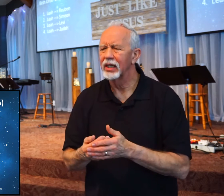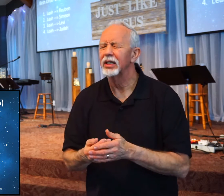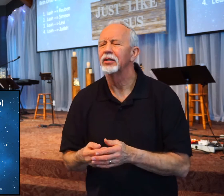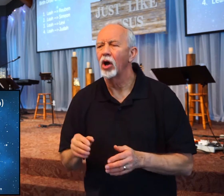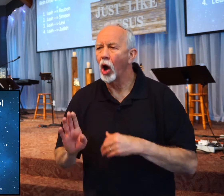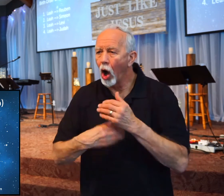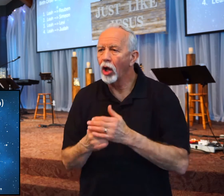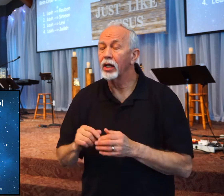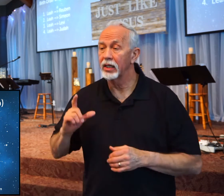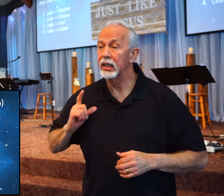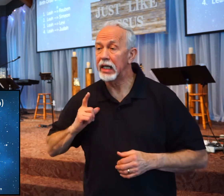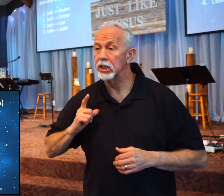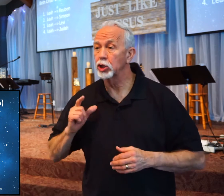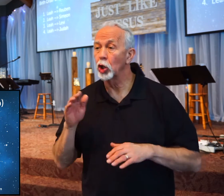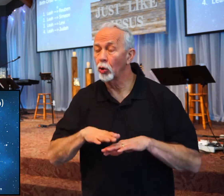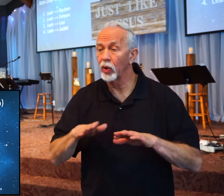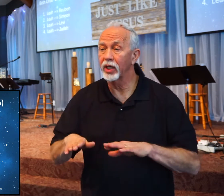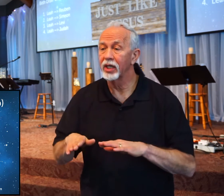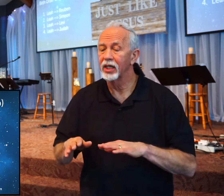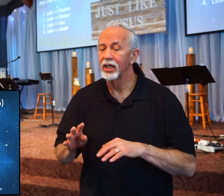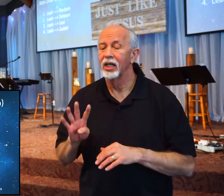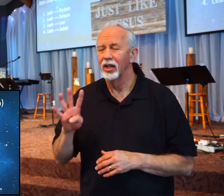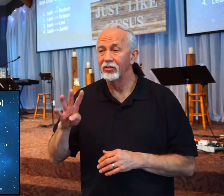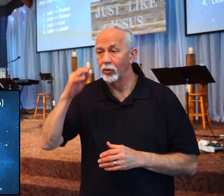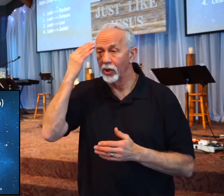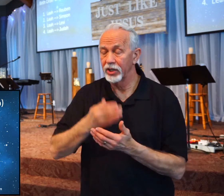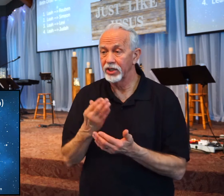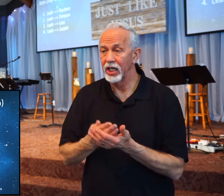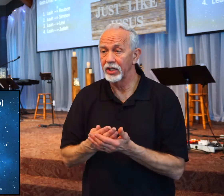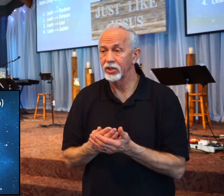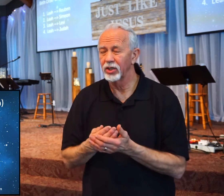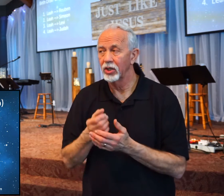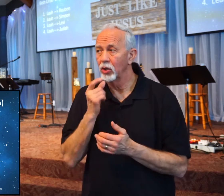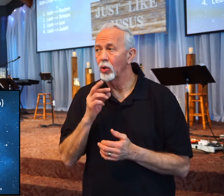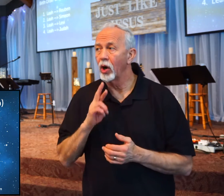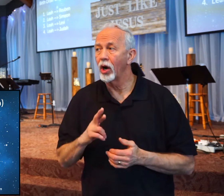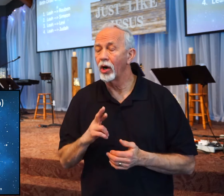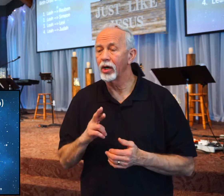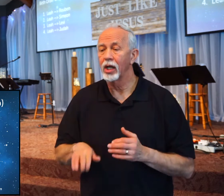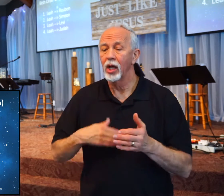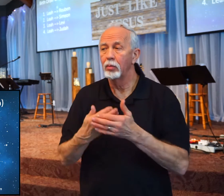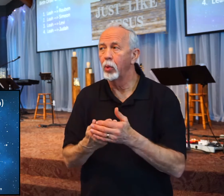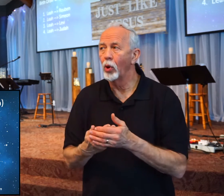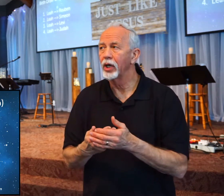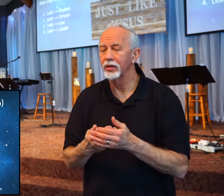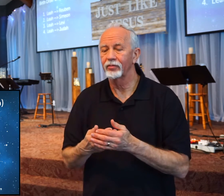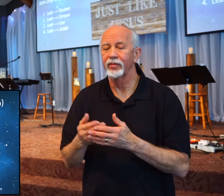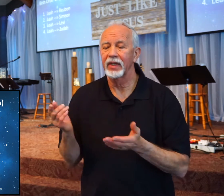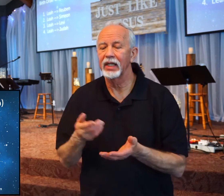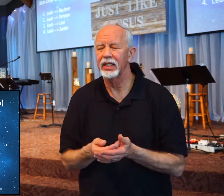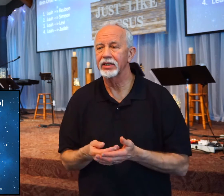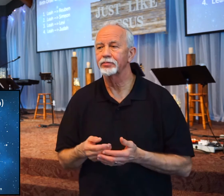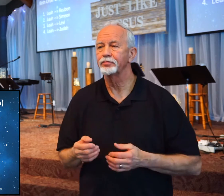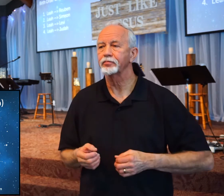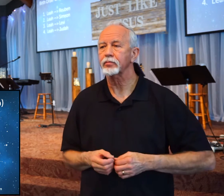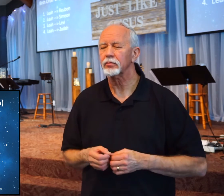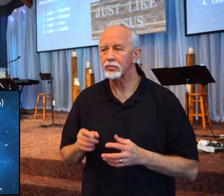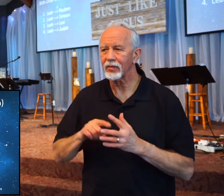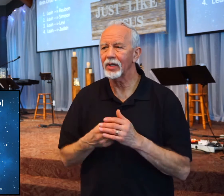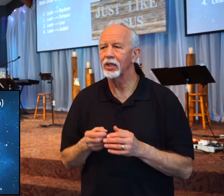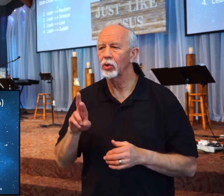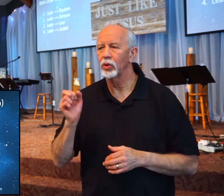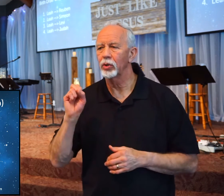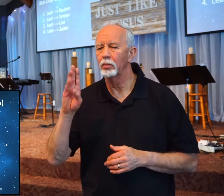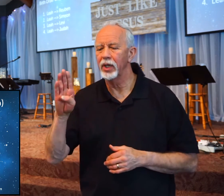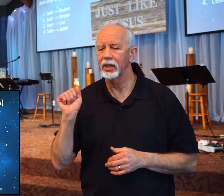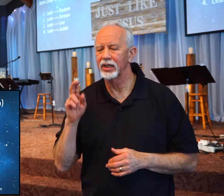are all of Leah's children, and these are the 4 sons who are born in this order. And so it begins with Reuben. But